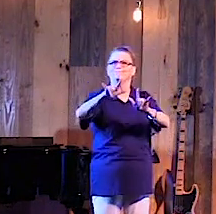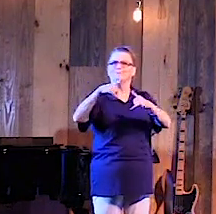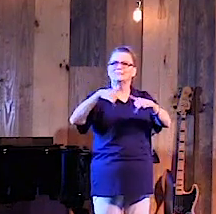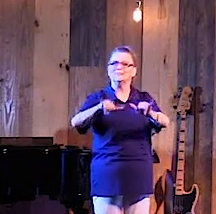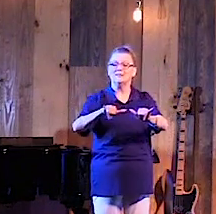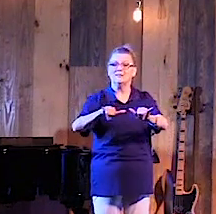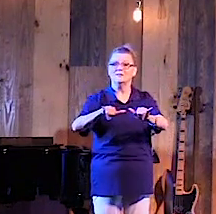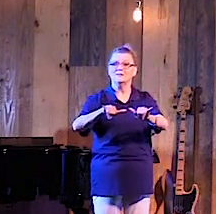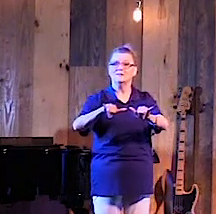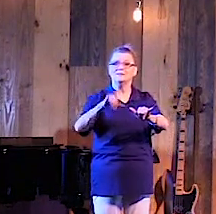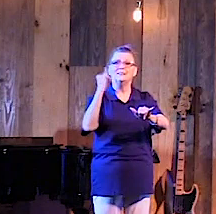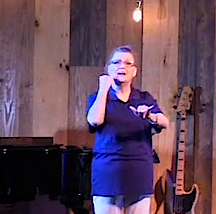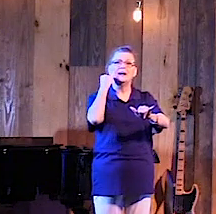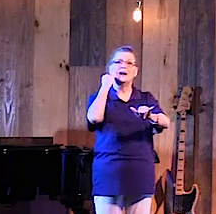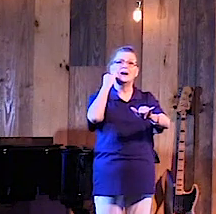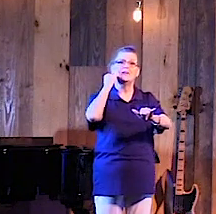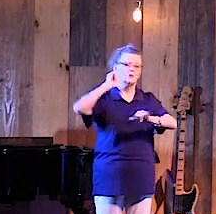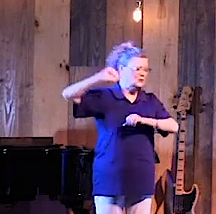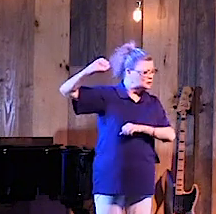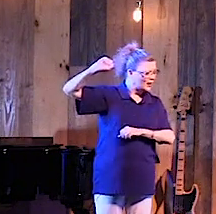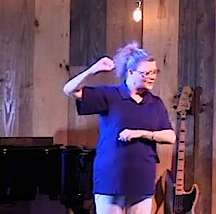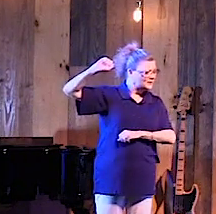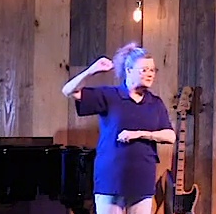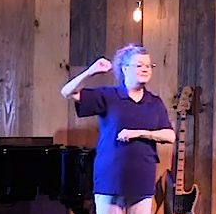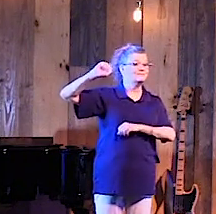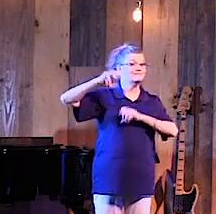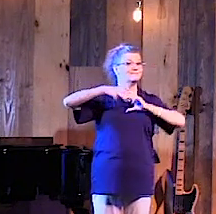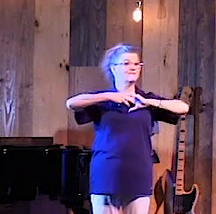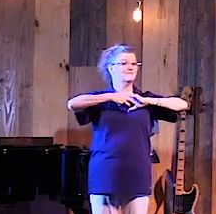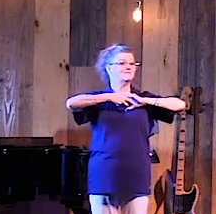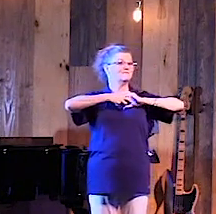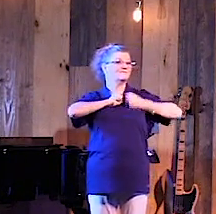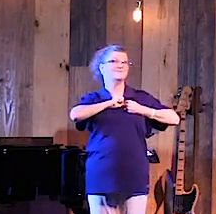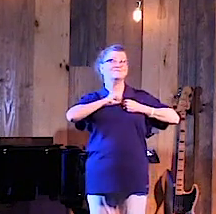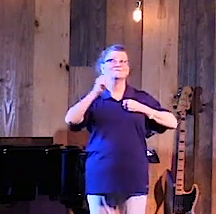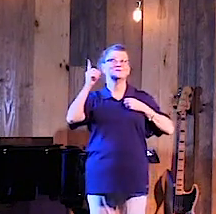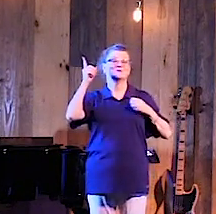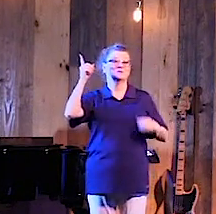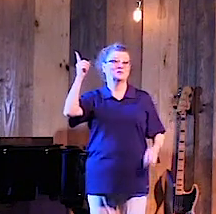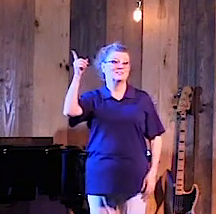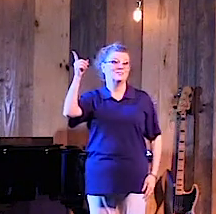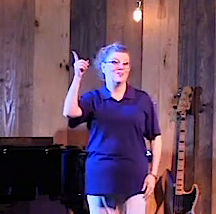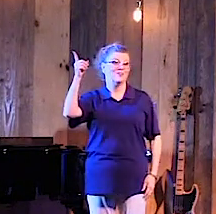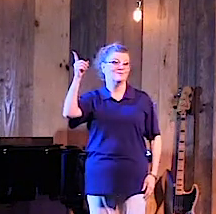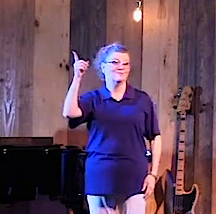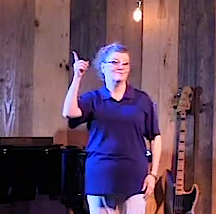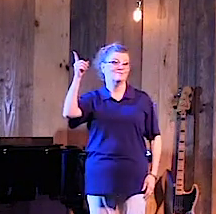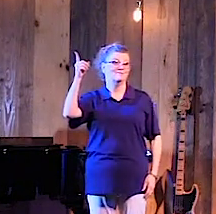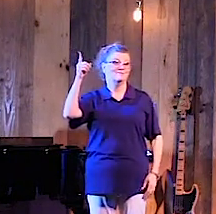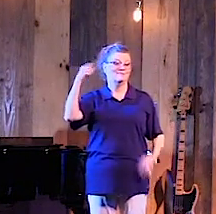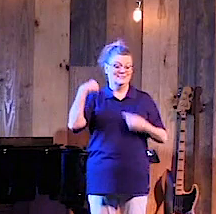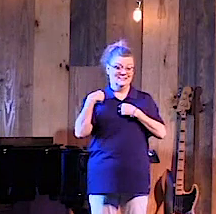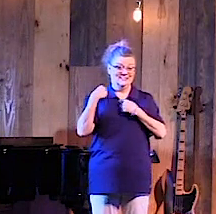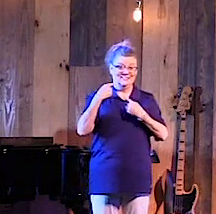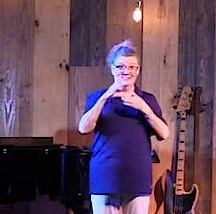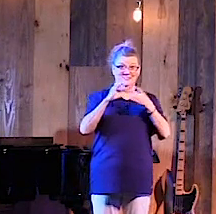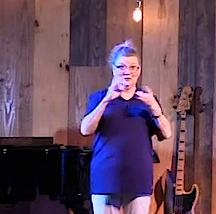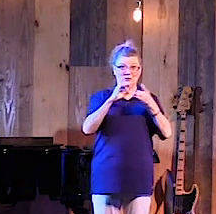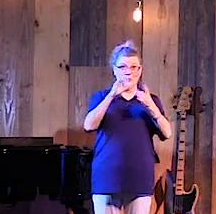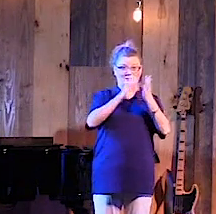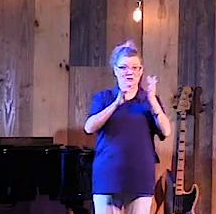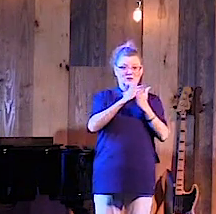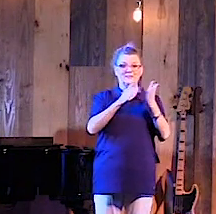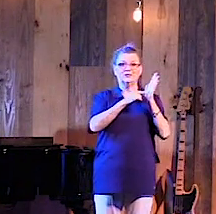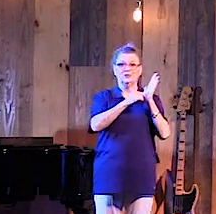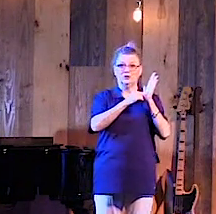him, it absolutely breaks his heart. You see, in this story, Jesus is giving us a picture of what